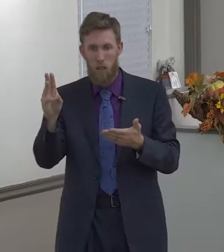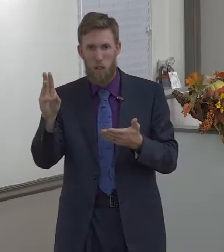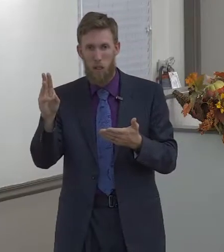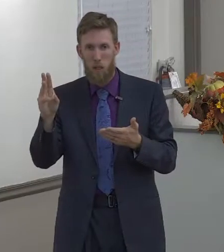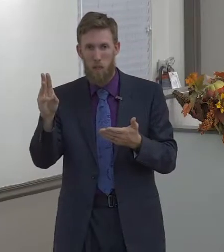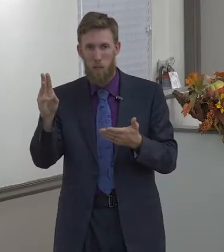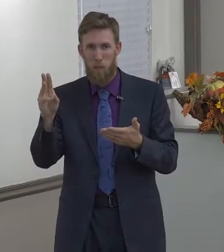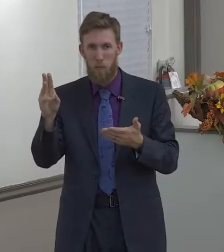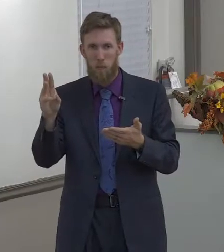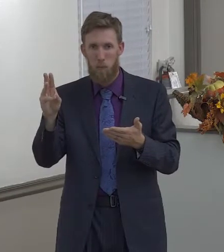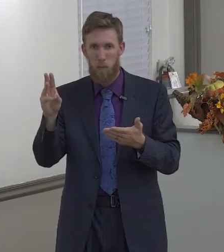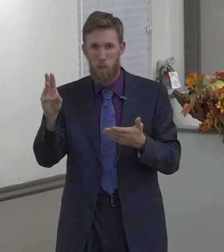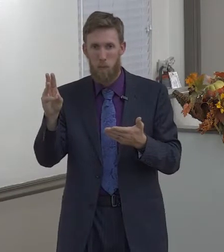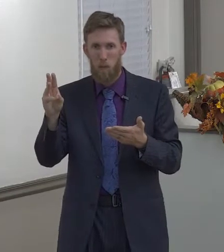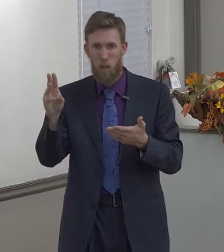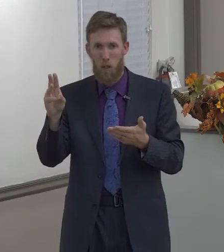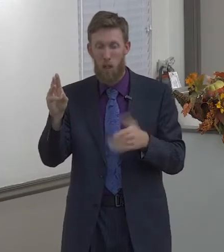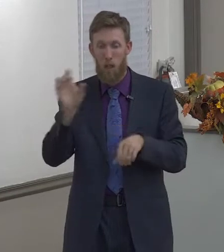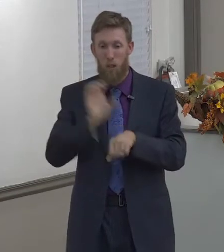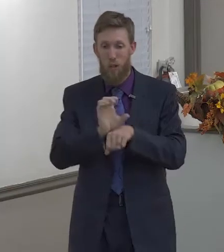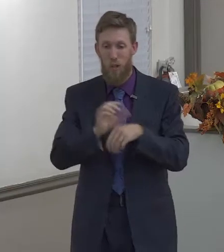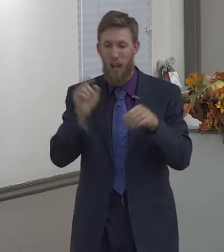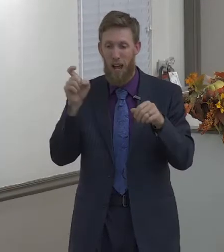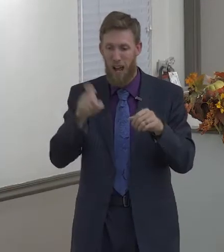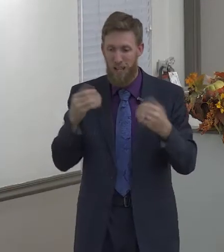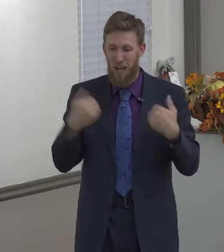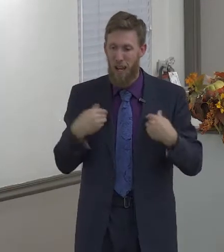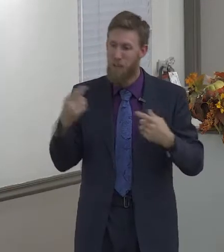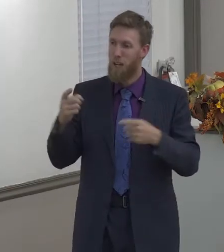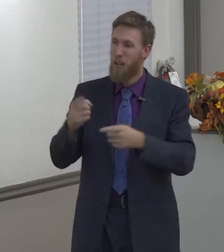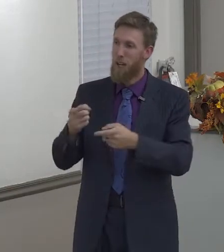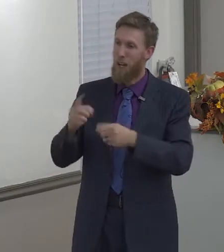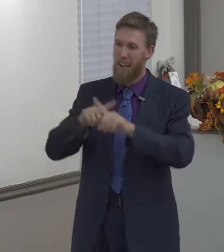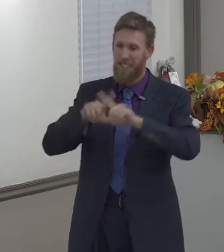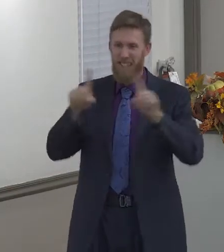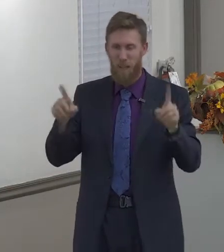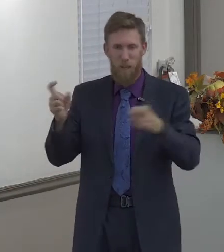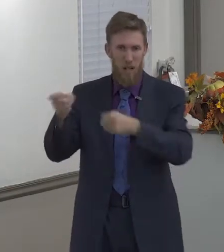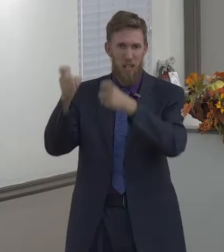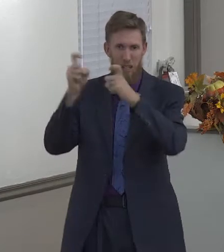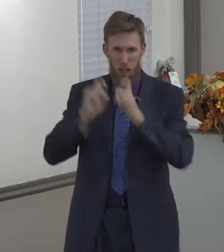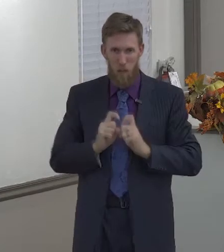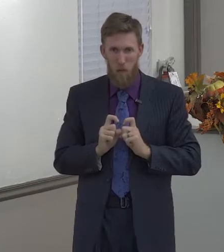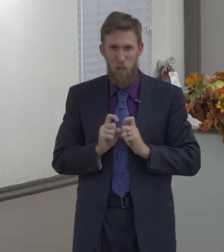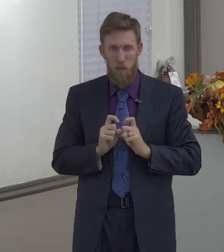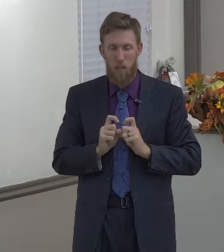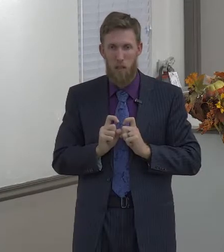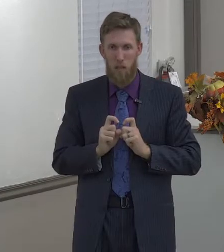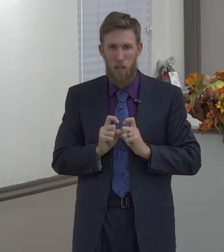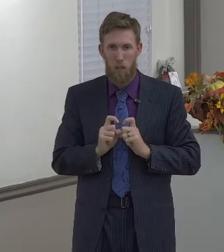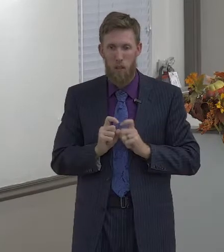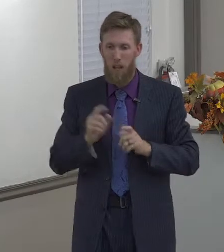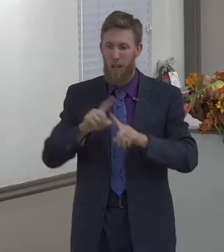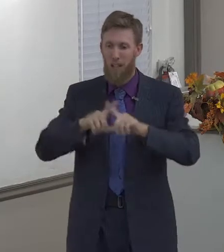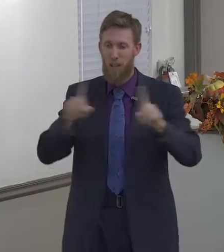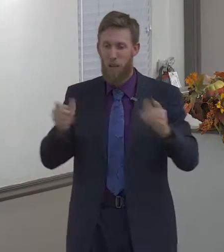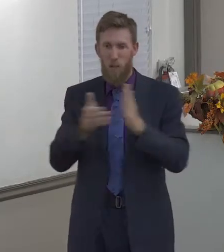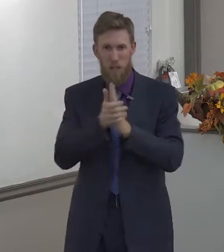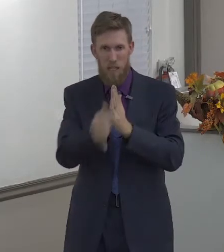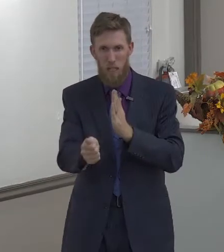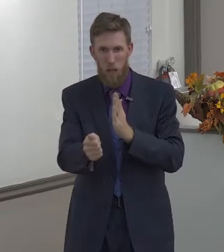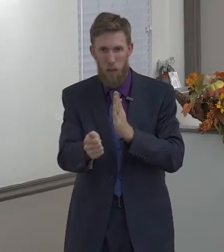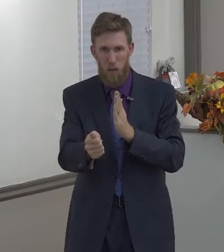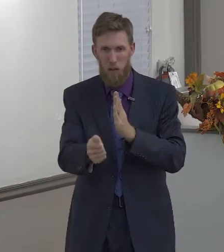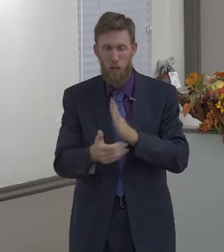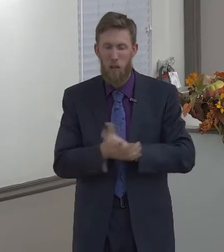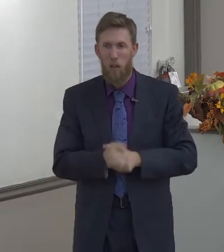necessary for there to be a diversity of gifts. If you're not the hand, why are you comparing